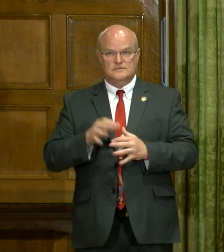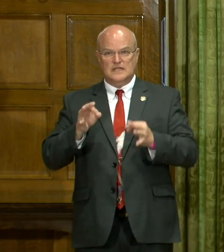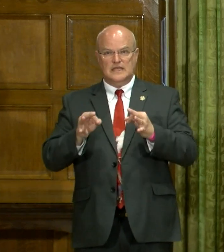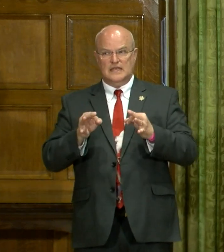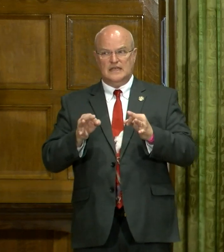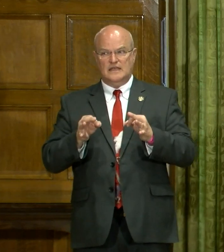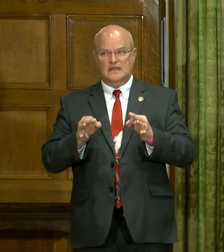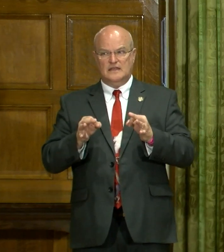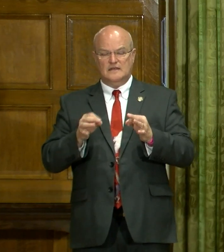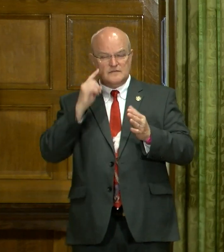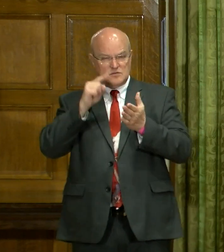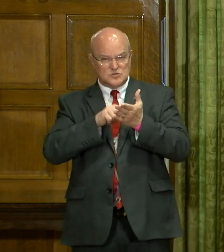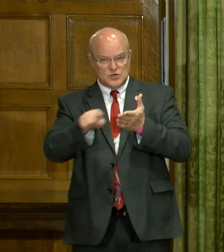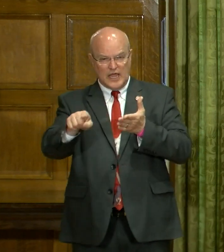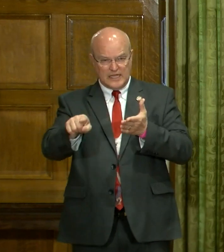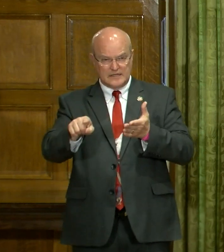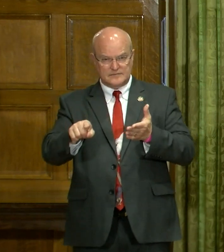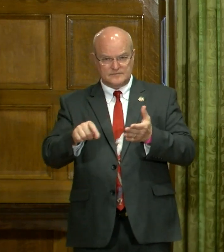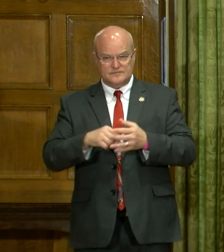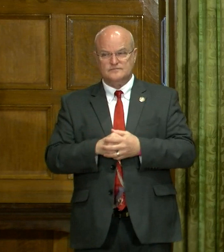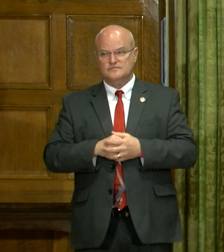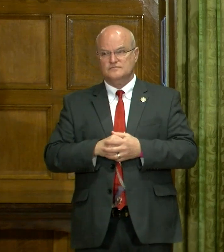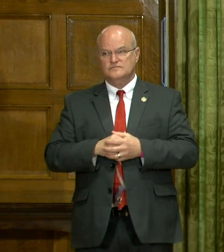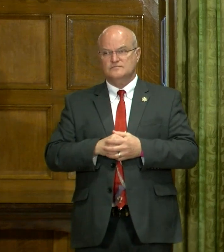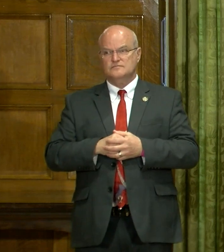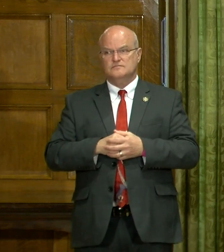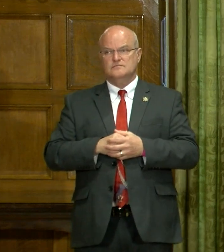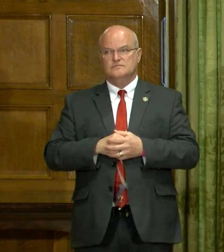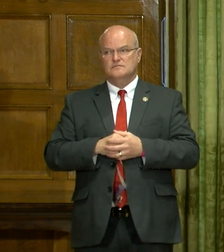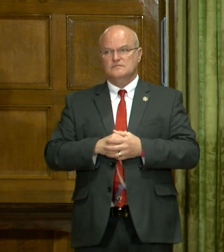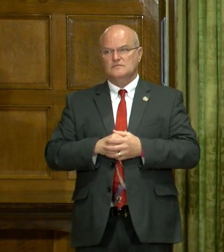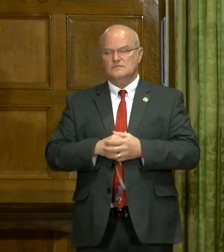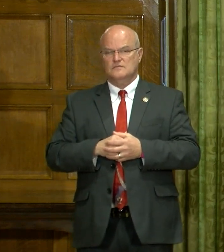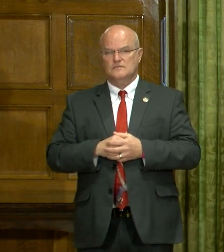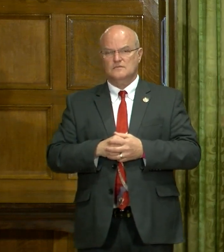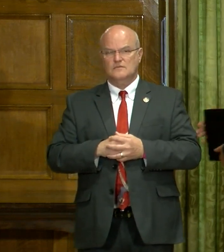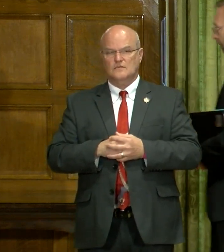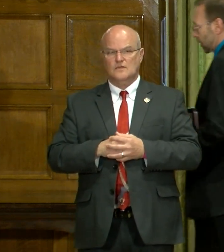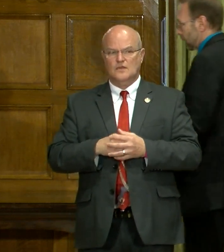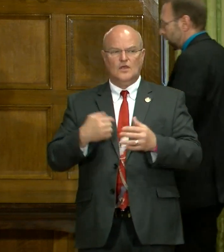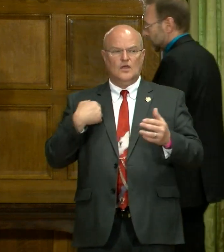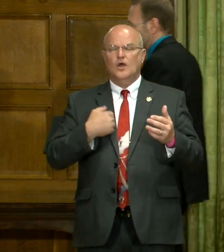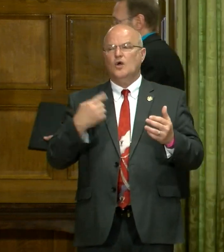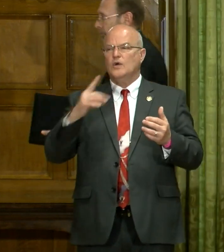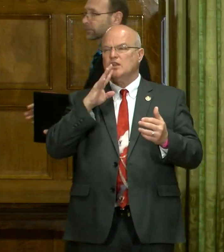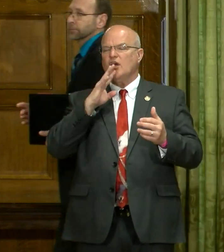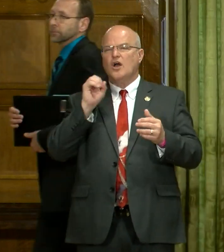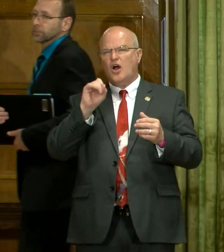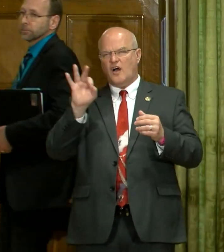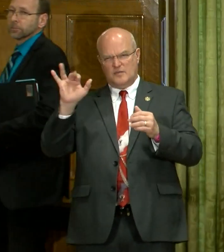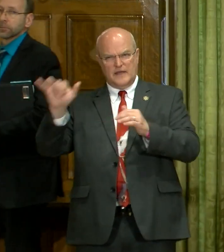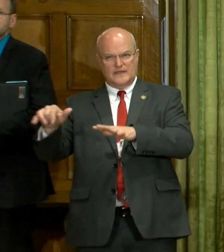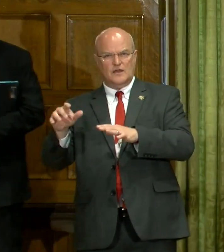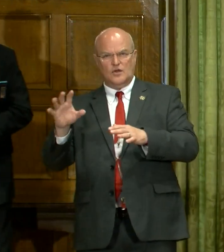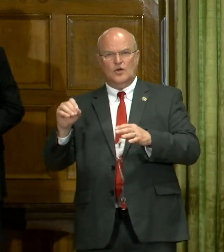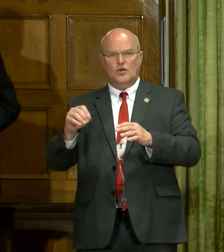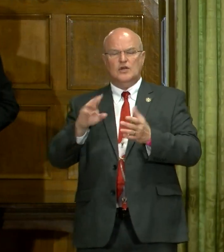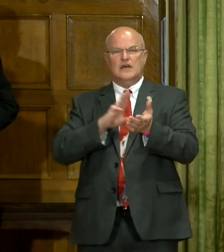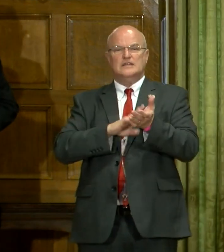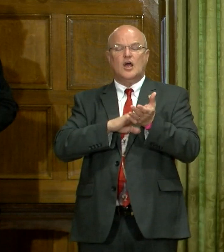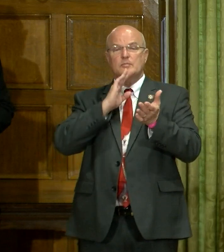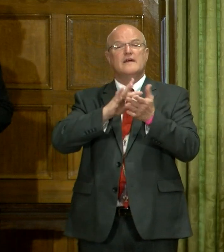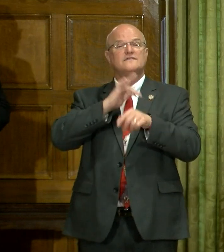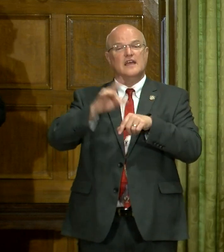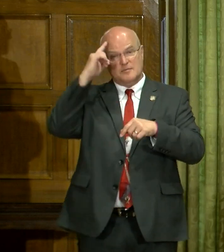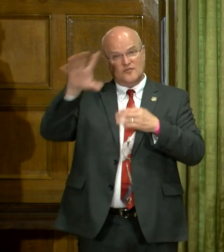if they keep track of that kind of thing. And do we have point of care testing we can yet? talk offline on that, or the doctor